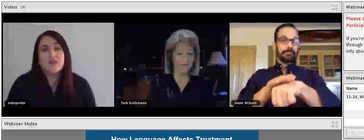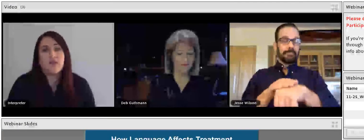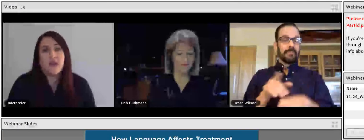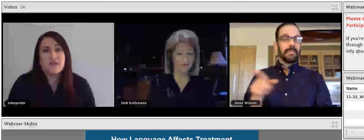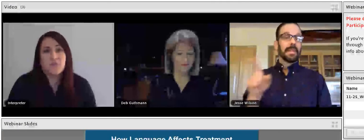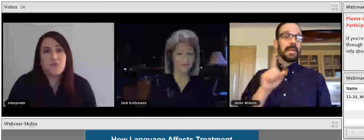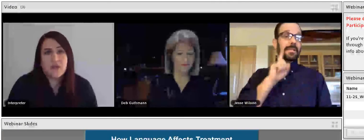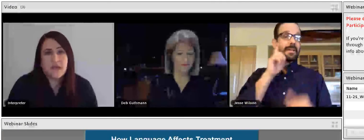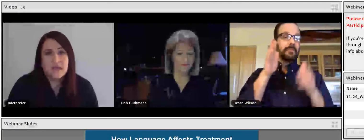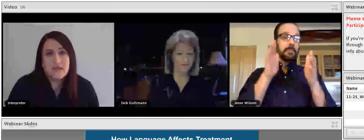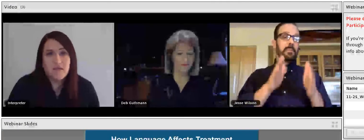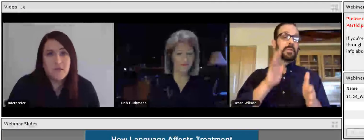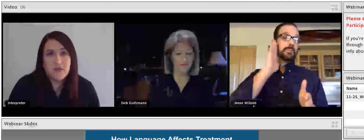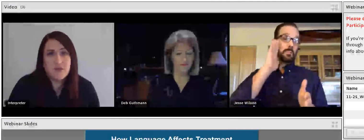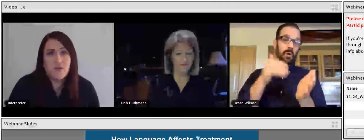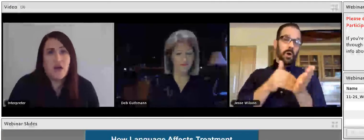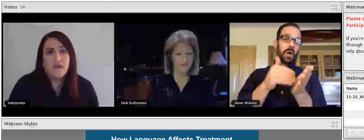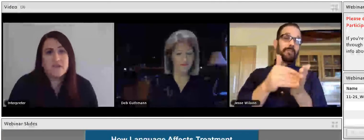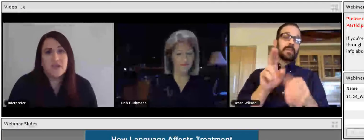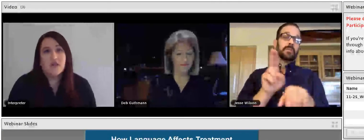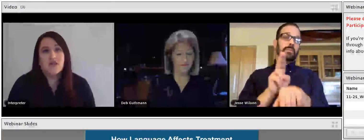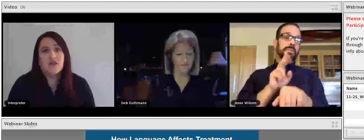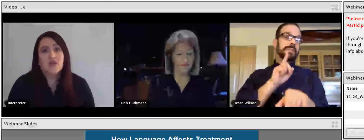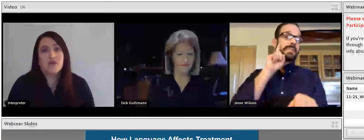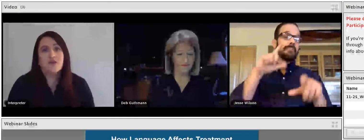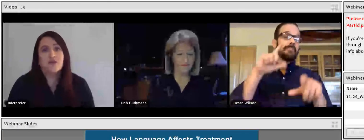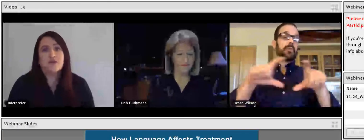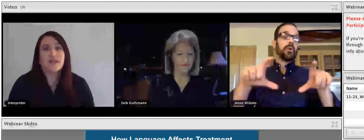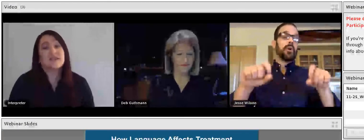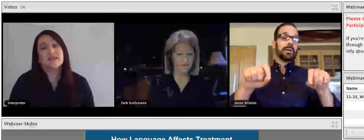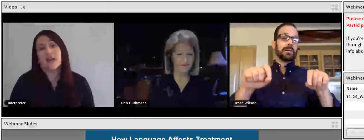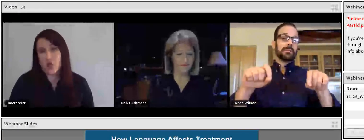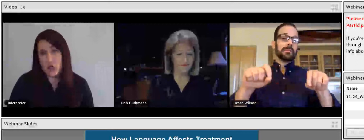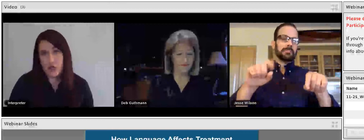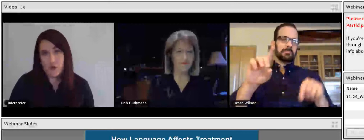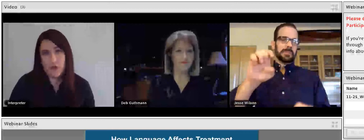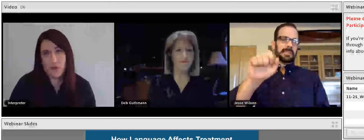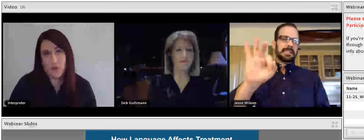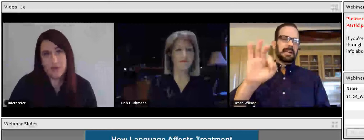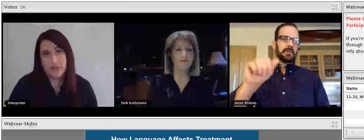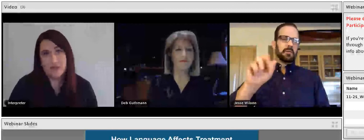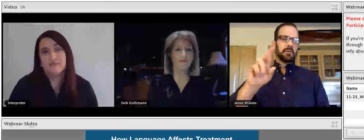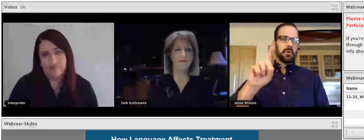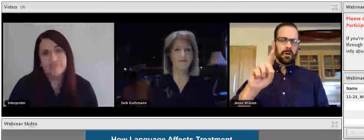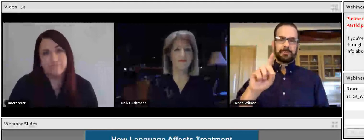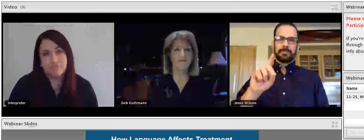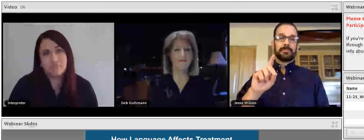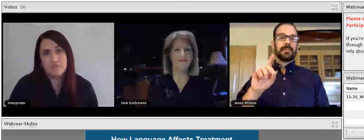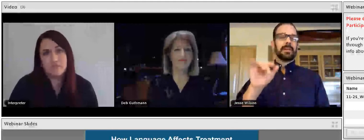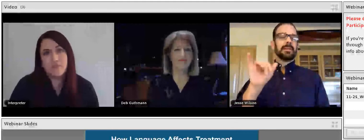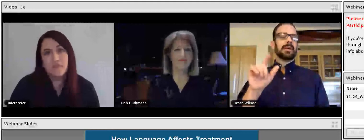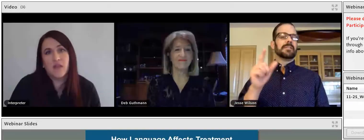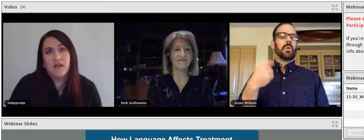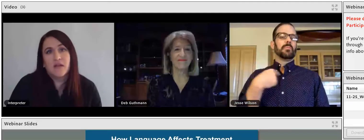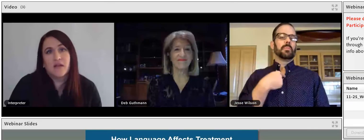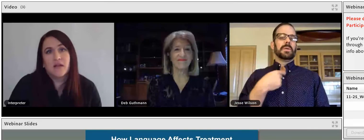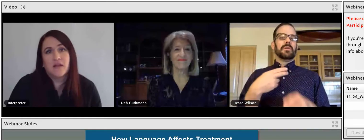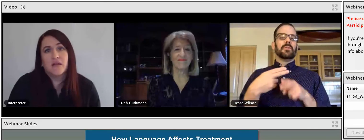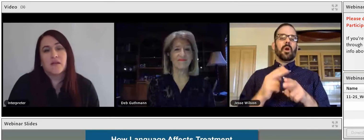that. Also, as a warning, a deaf person will often use the deaf card, quote unquote.